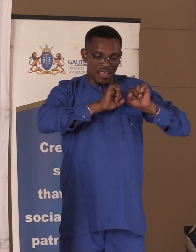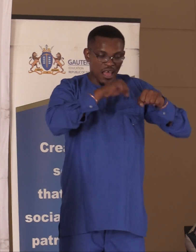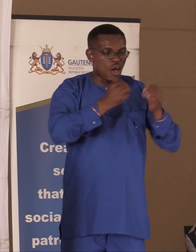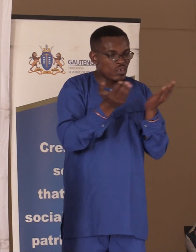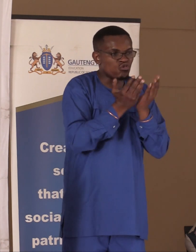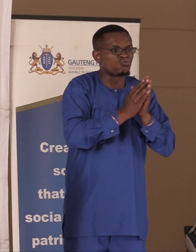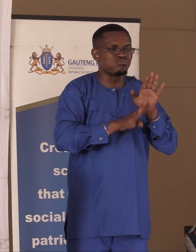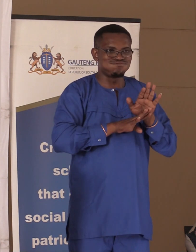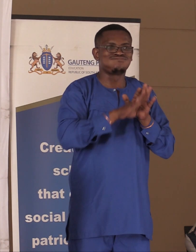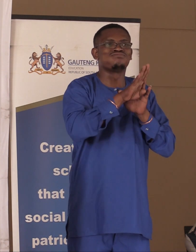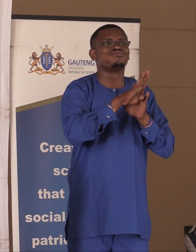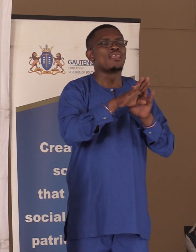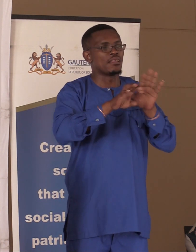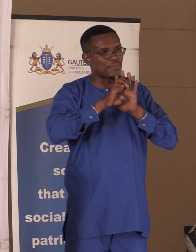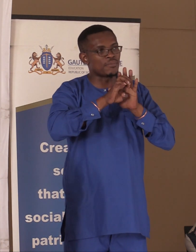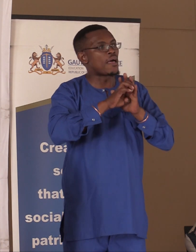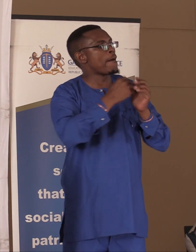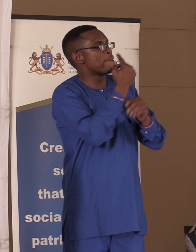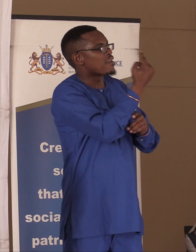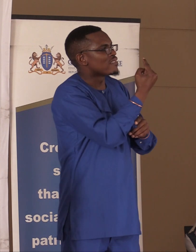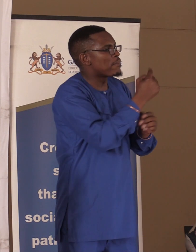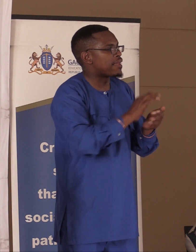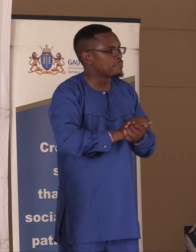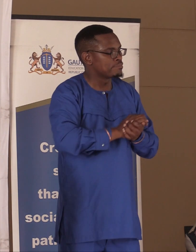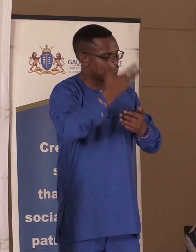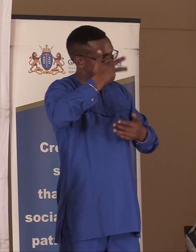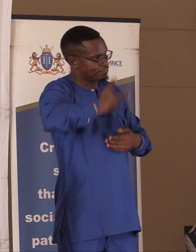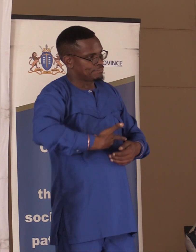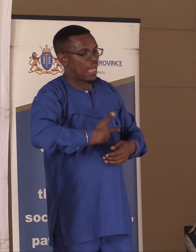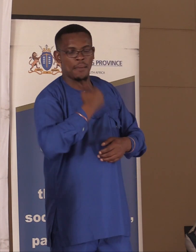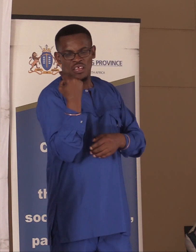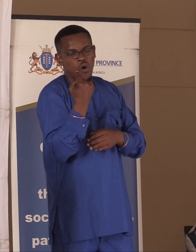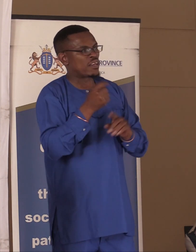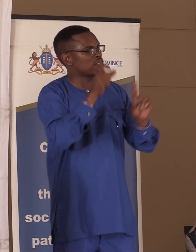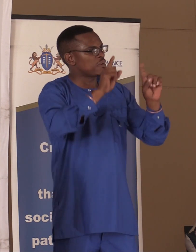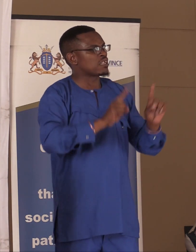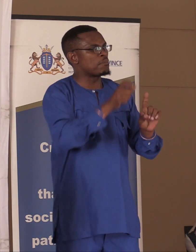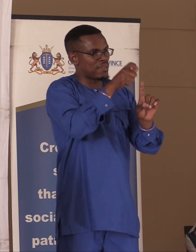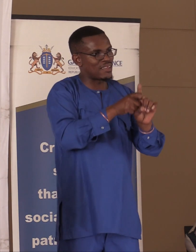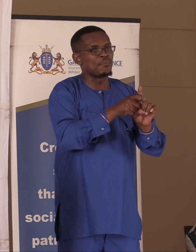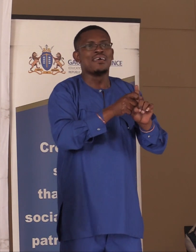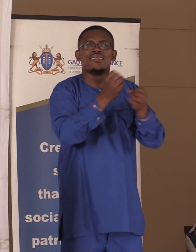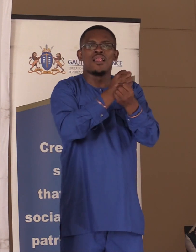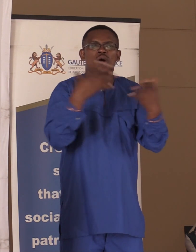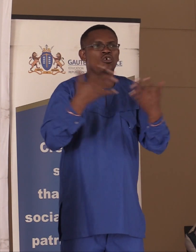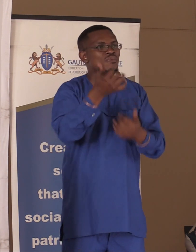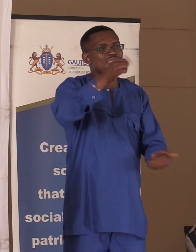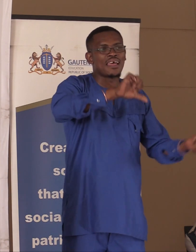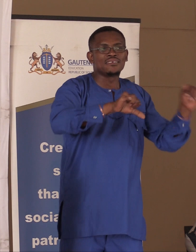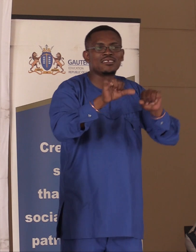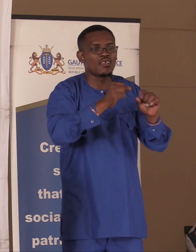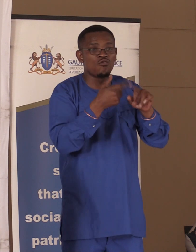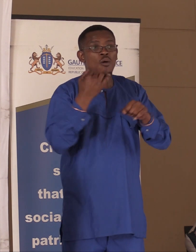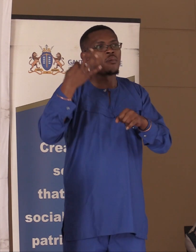research innovation is here. Principal, I'm here. I'm not the only one who's here. There's lots of scientists from here